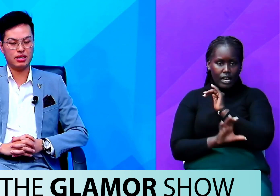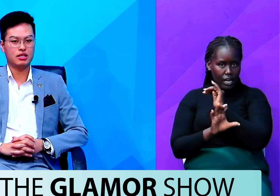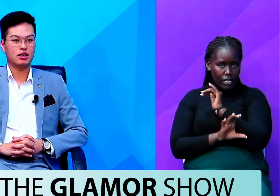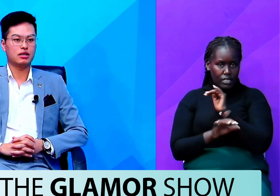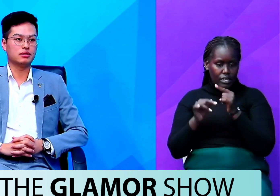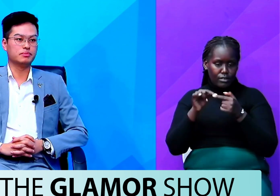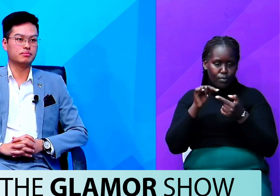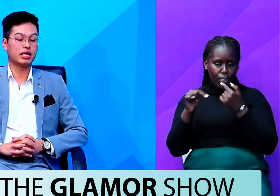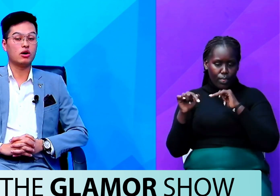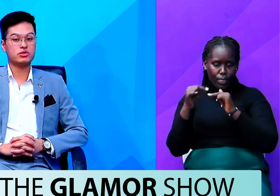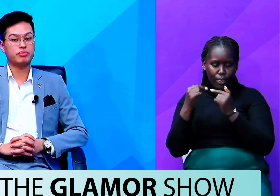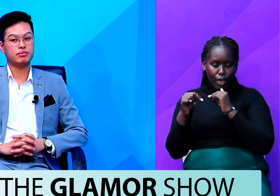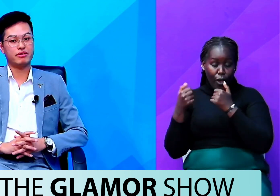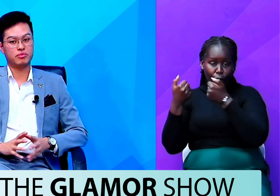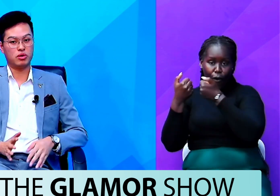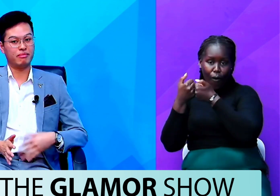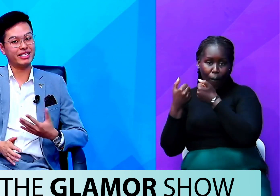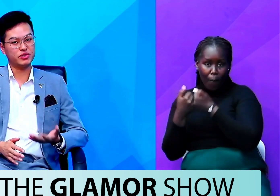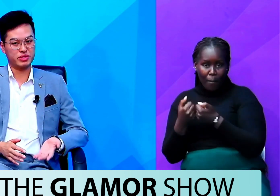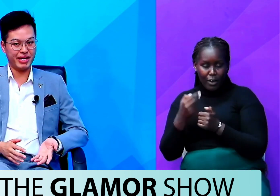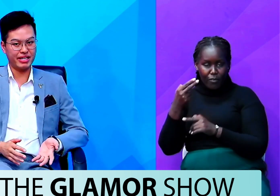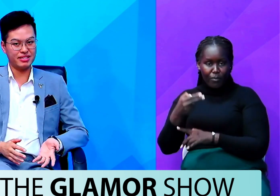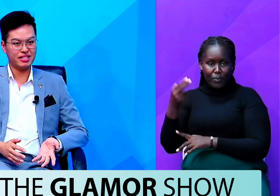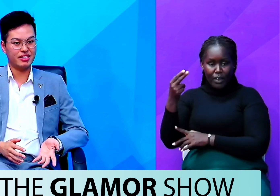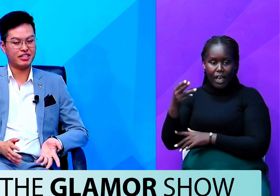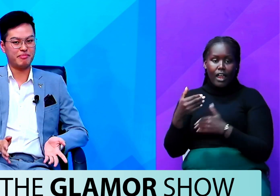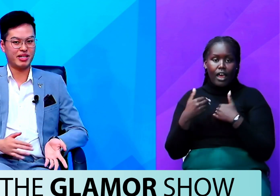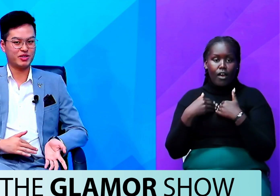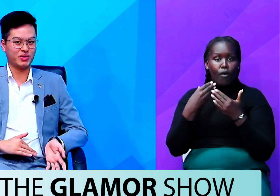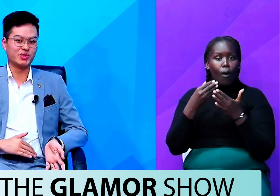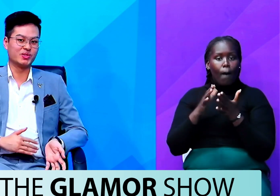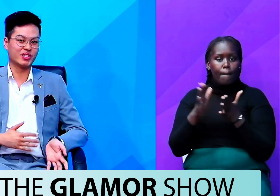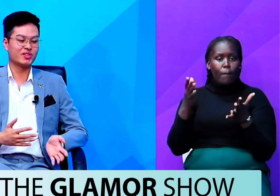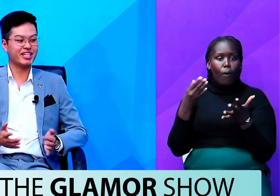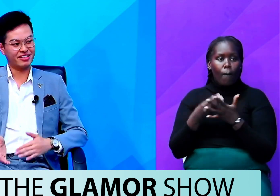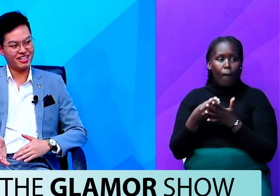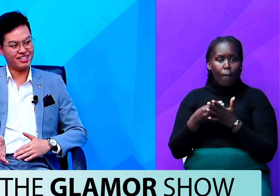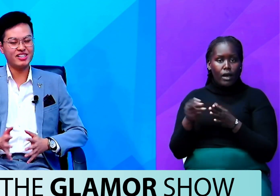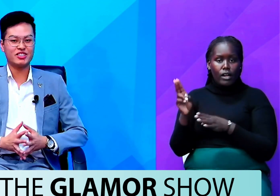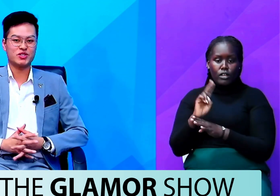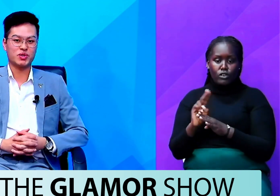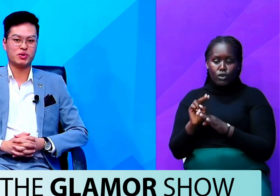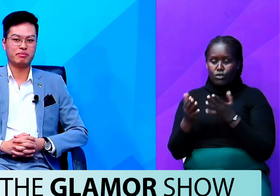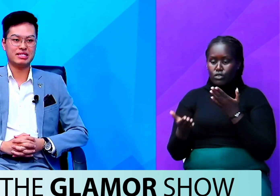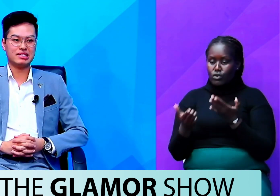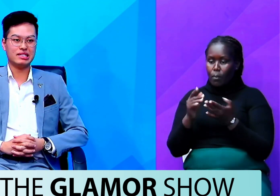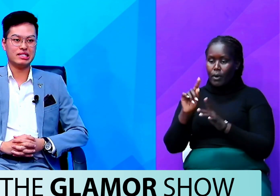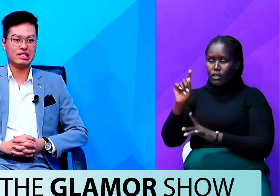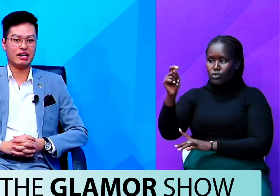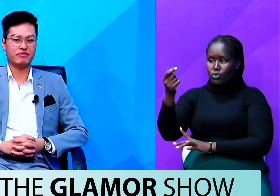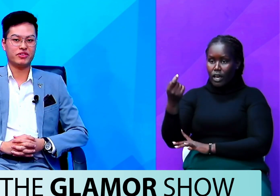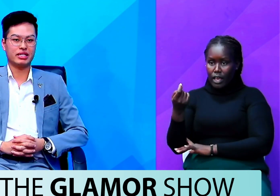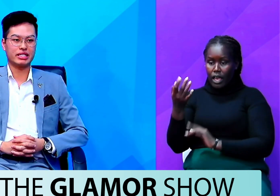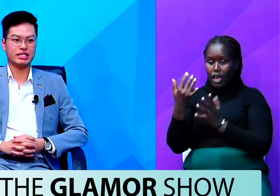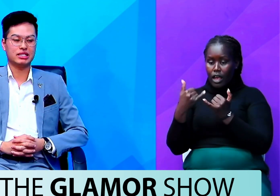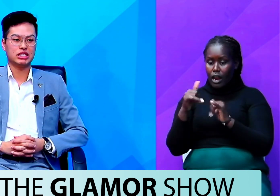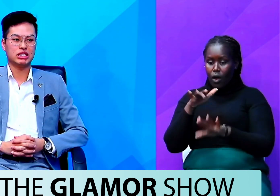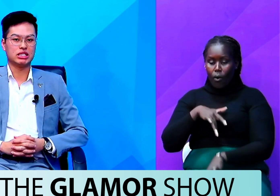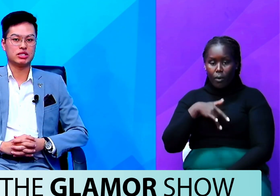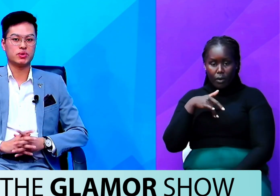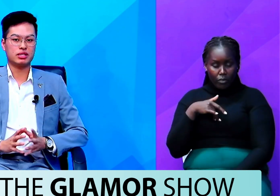competitive, but also people have more money to spend compared to Kenya. So basically, I feel